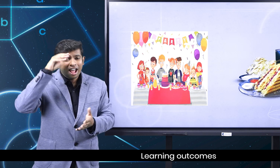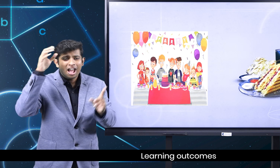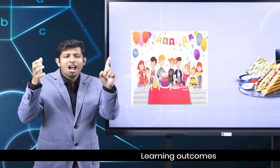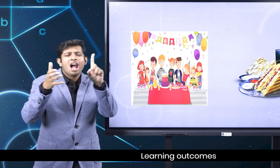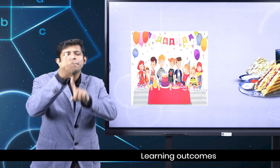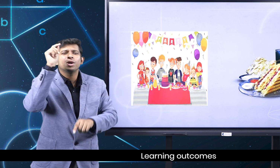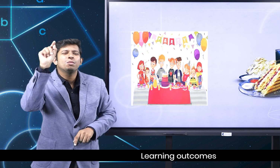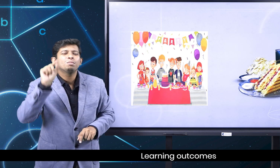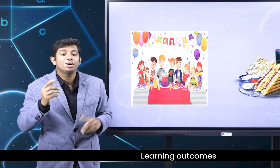Learning outcomes.